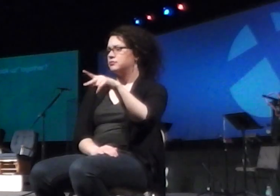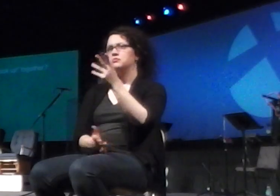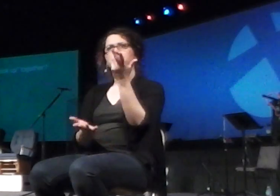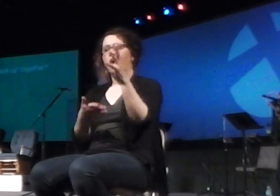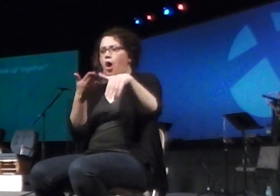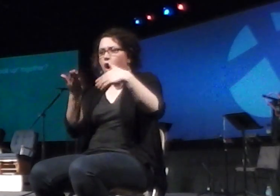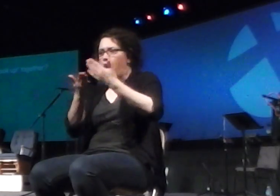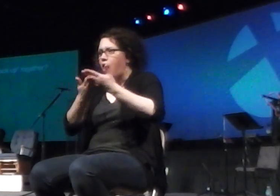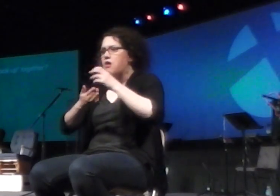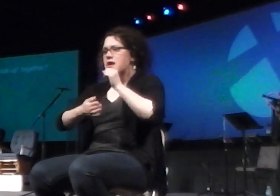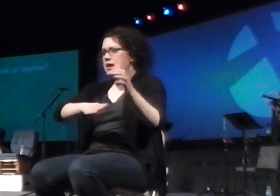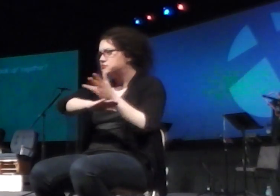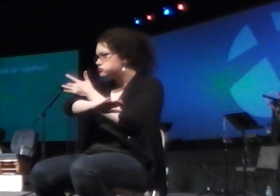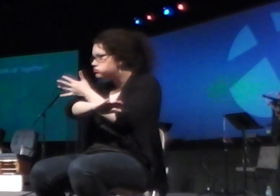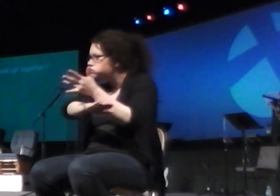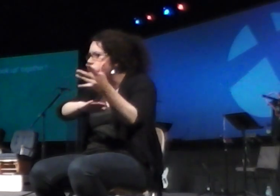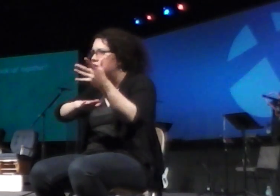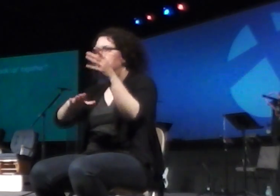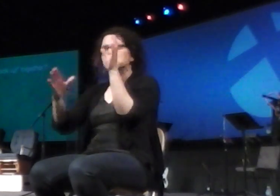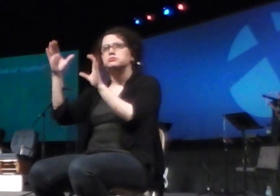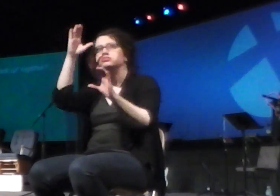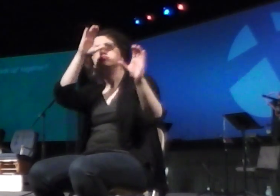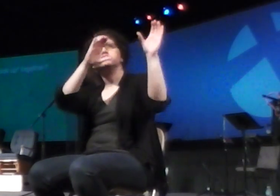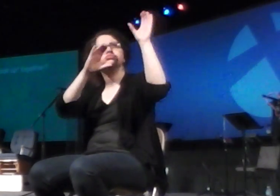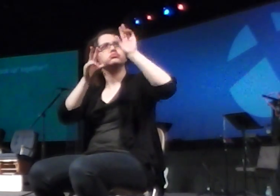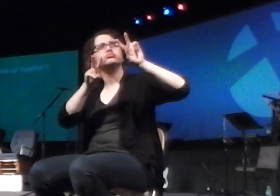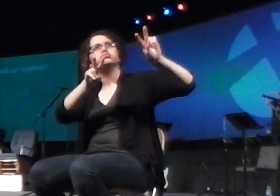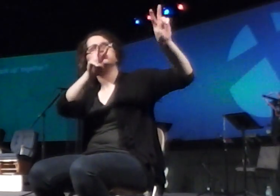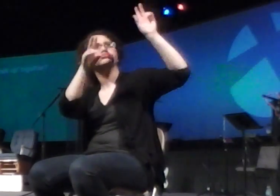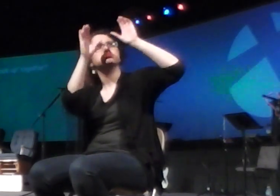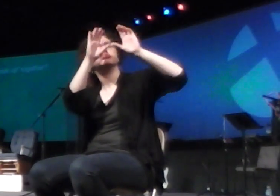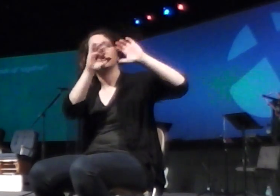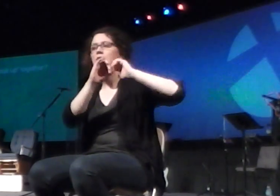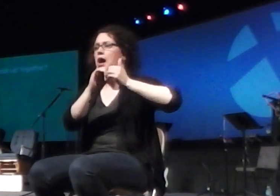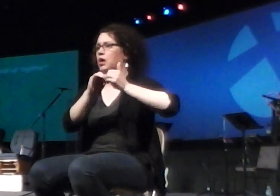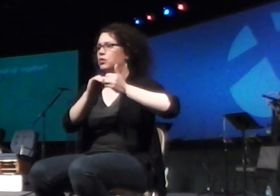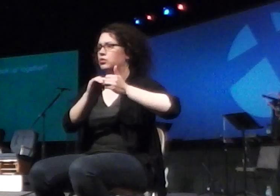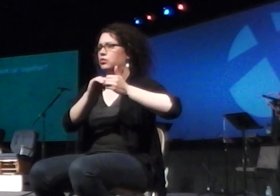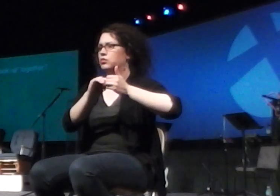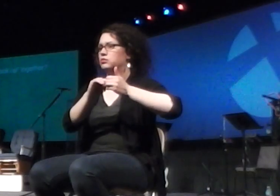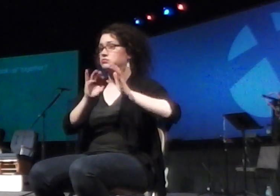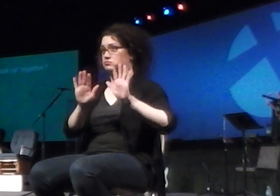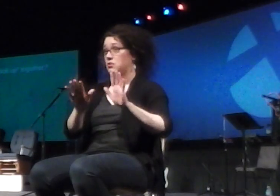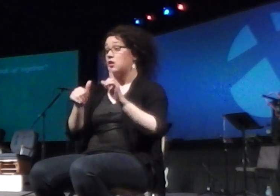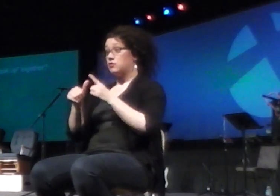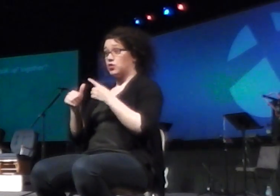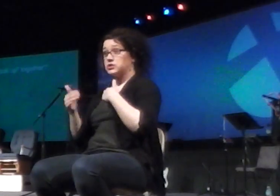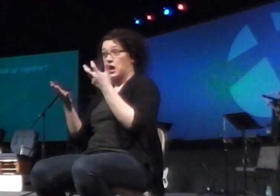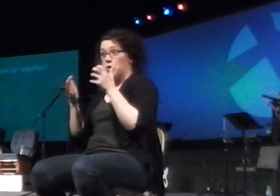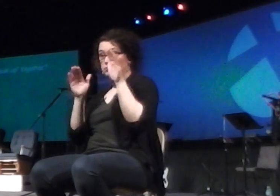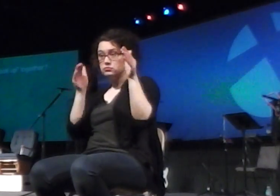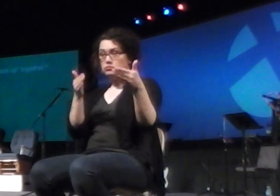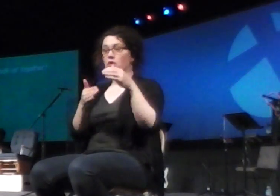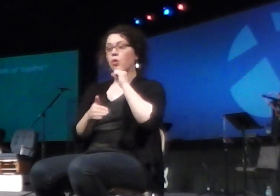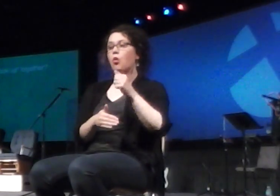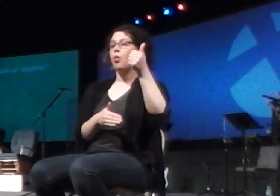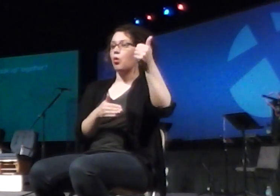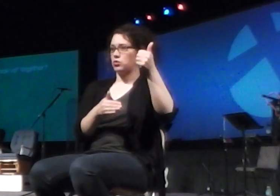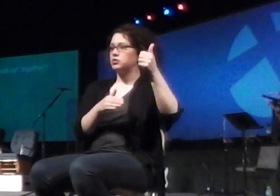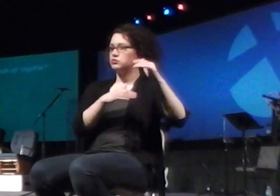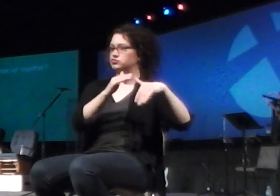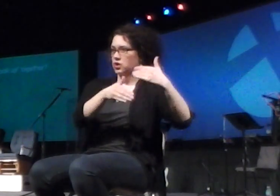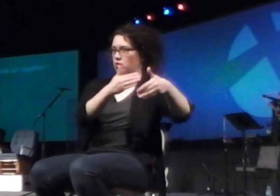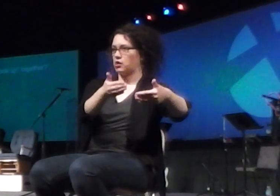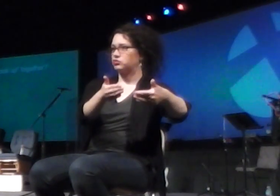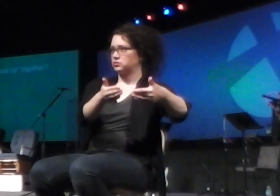all the generations in the church together? And what I'd love to do, if I could, I want to talk to the older generation first. And I want to give you a word, and I want